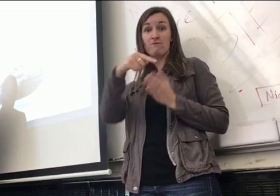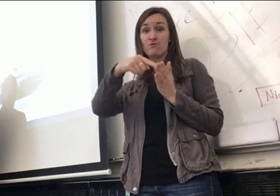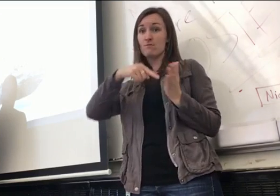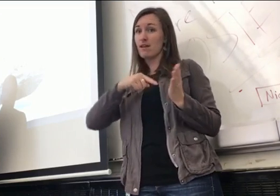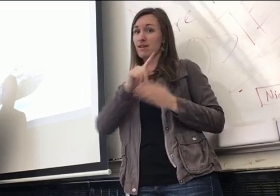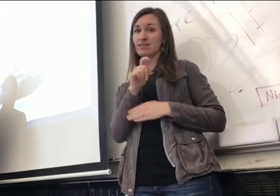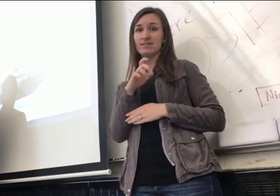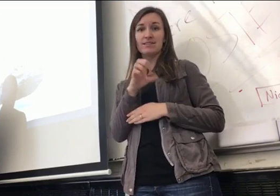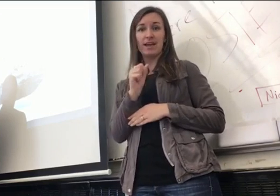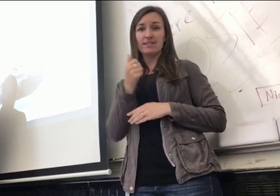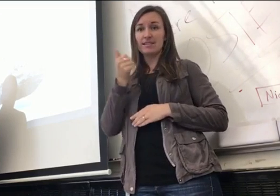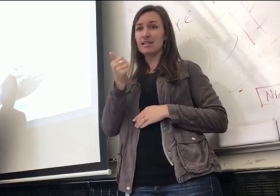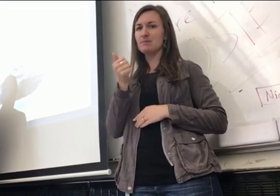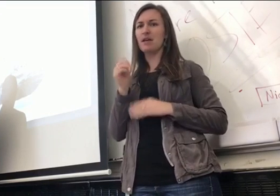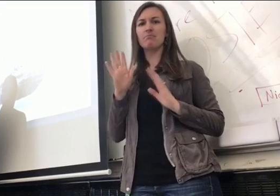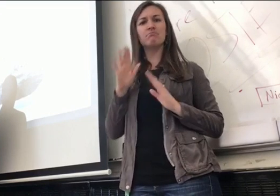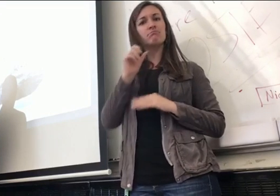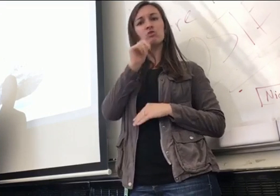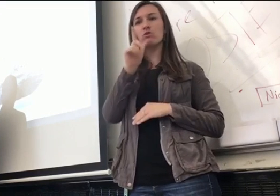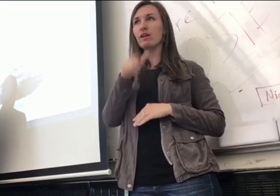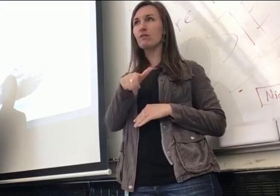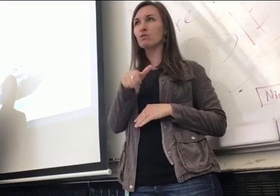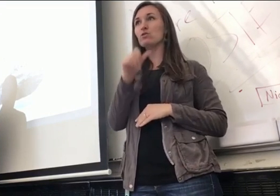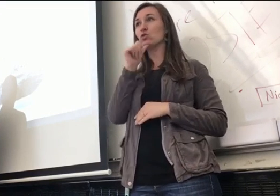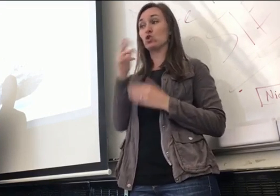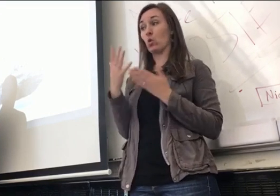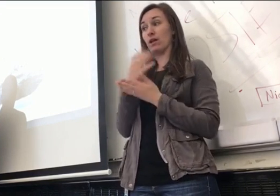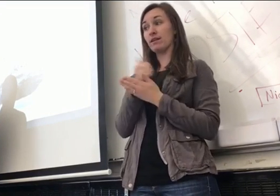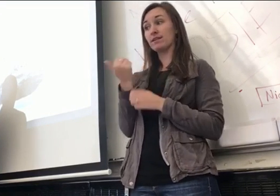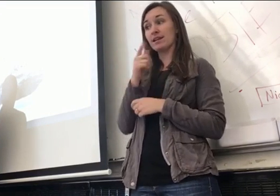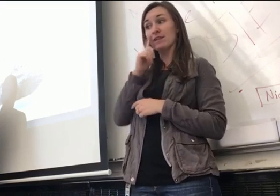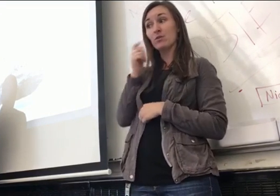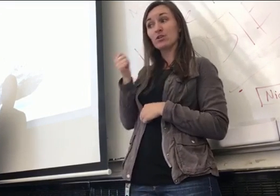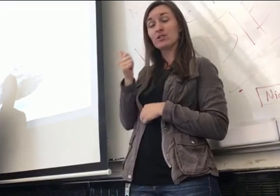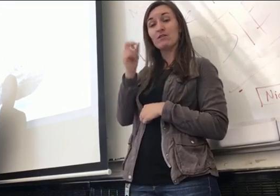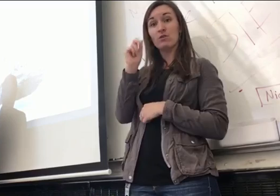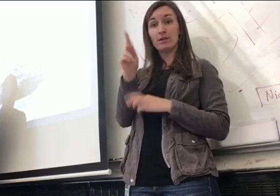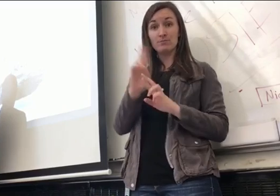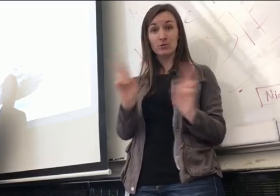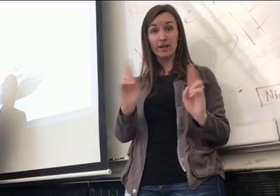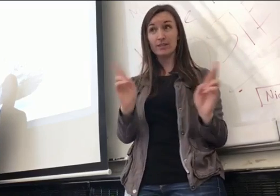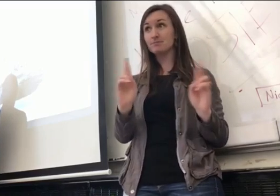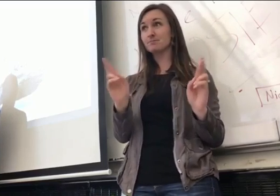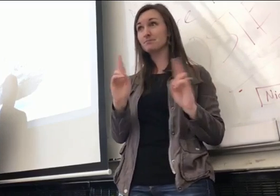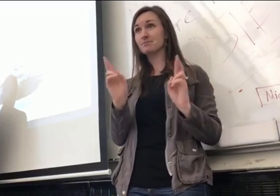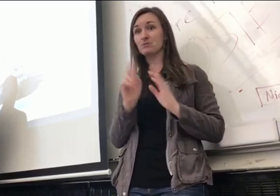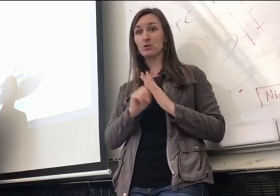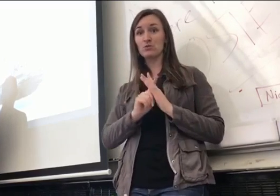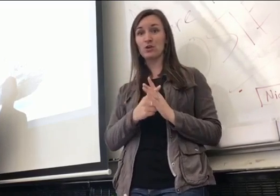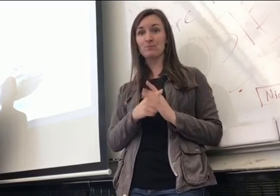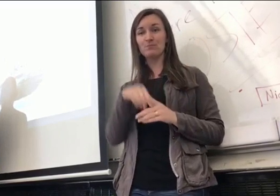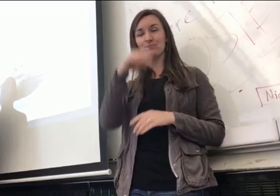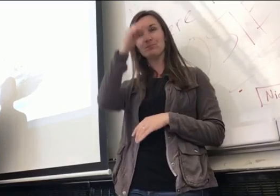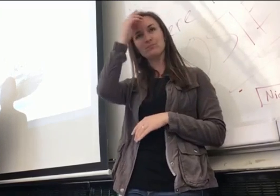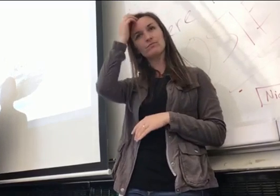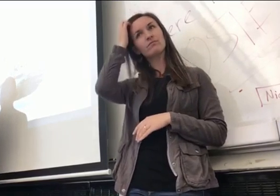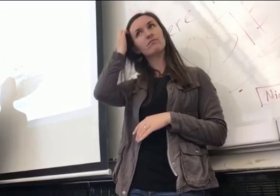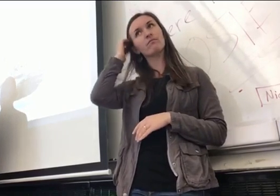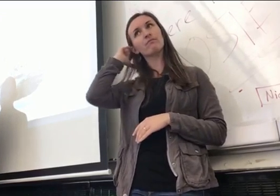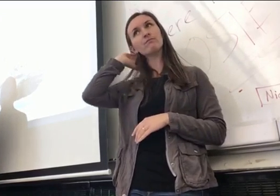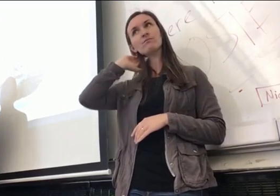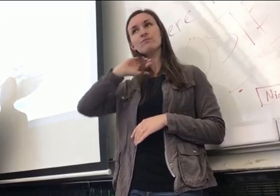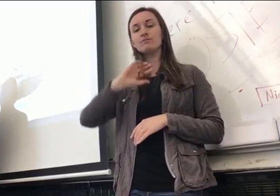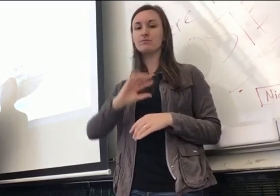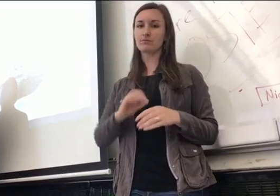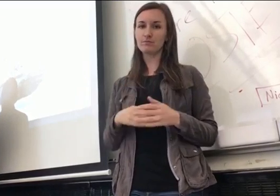taxes themselves, so don't collect any for your own self, okay? All right. You guys ready to get started? By the way, you